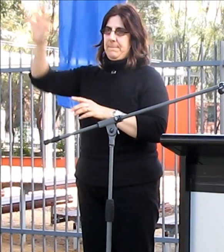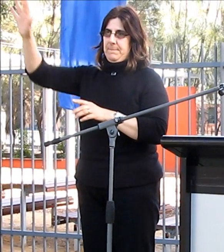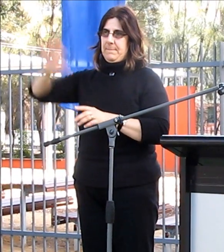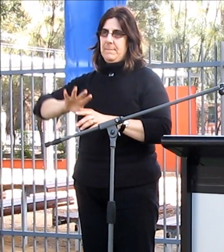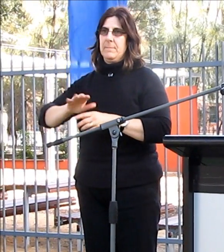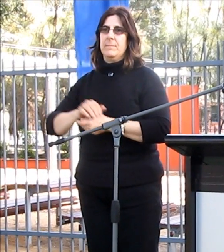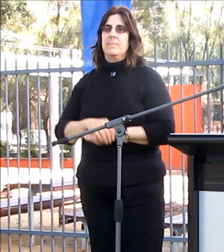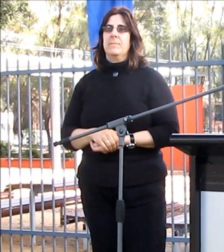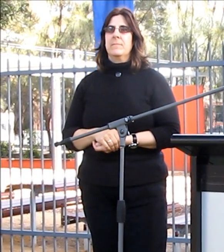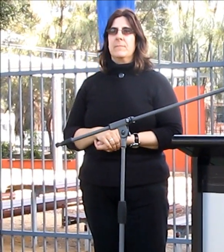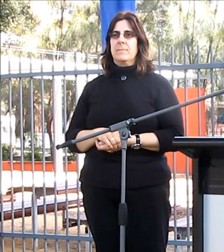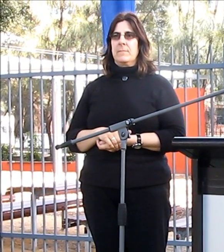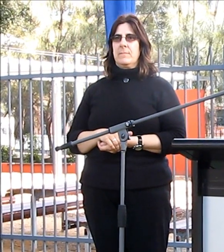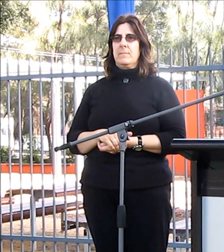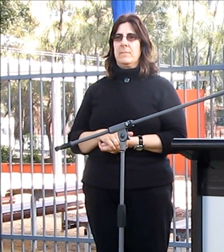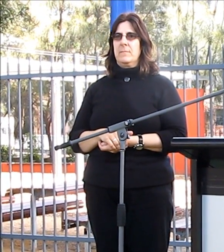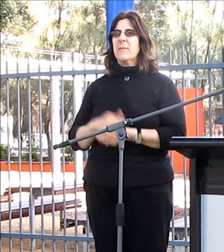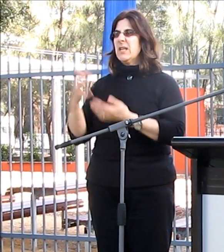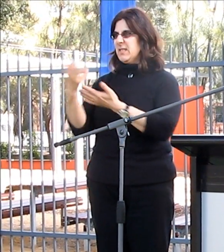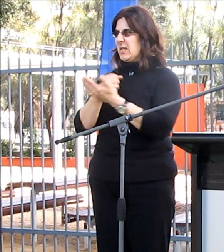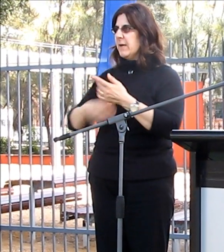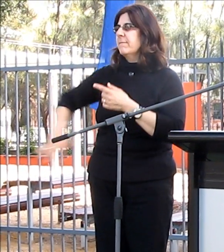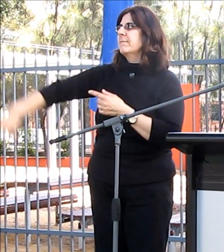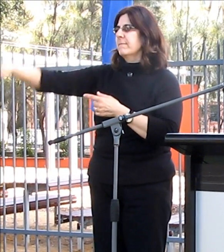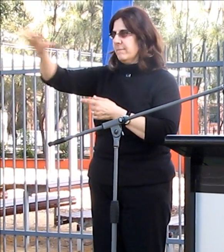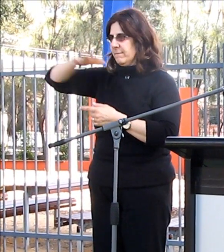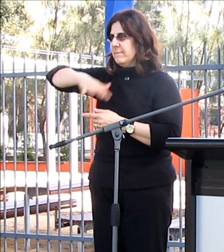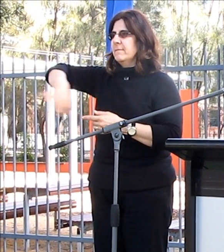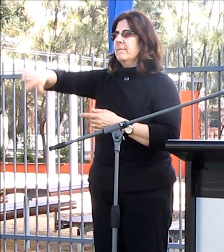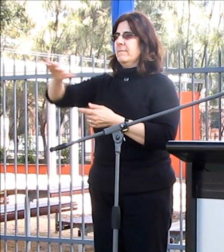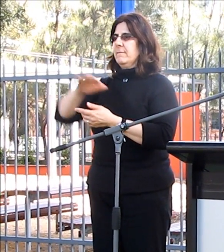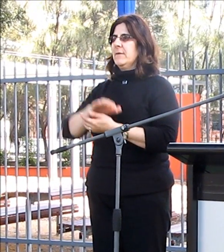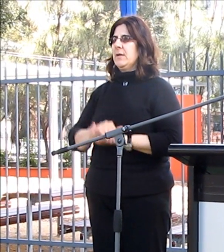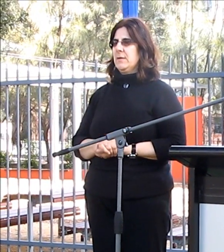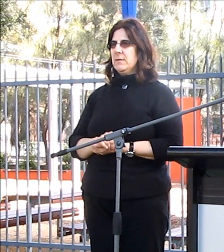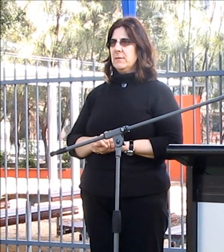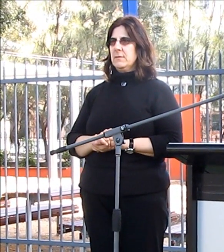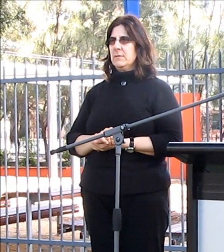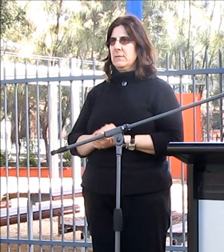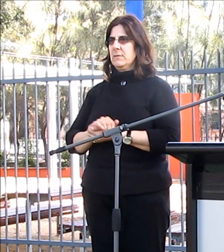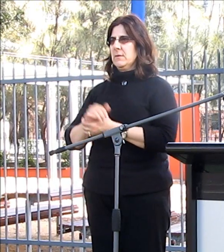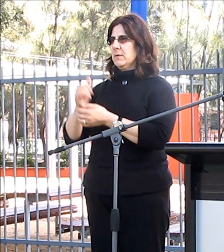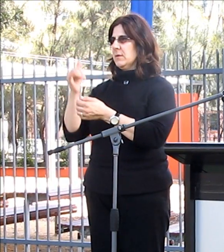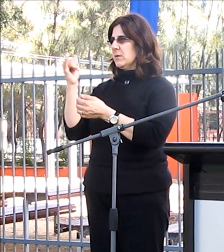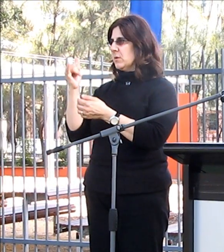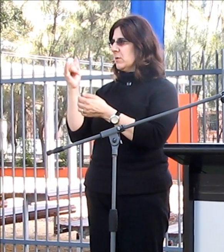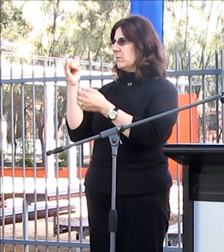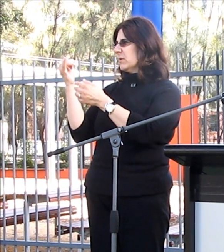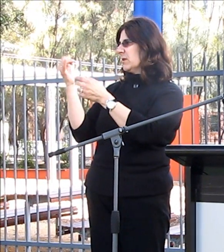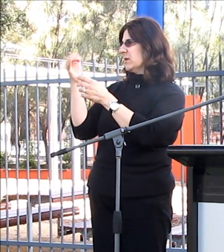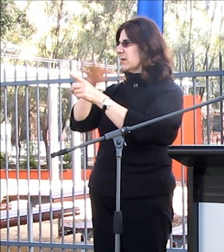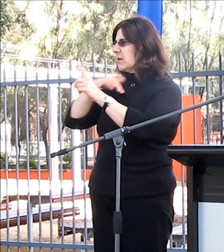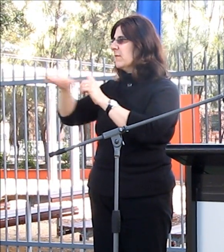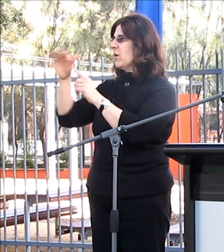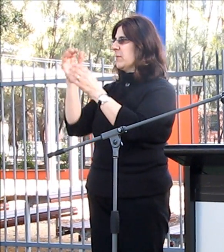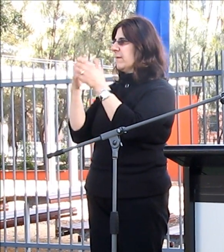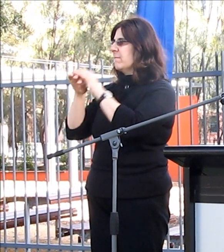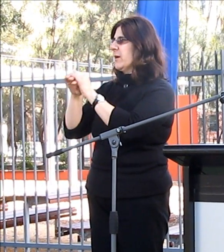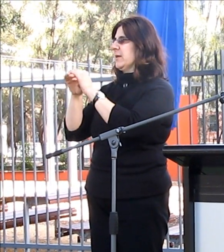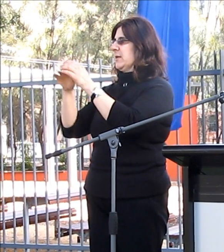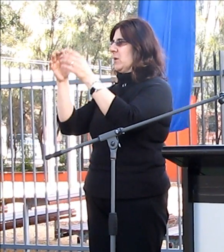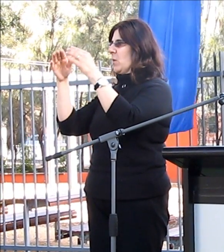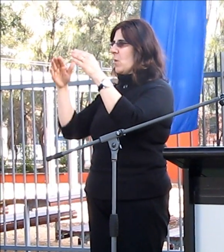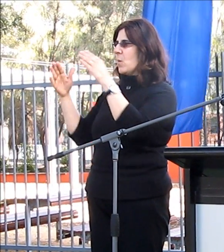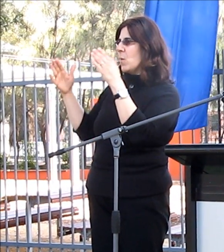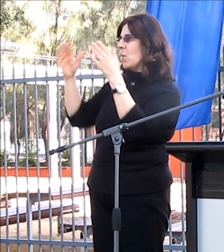that work has made it more accessible and safer. And that has green walls and a green roof, and retaining